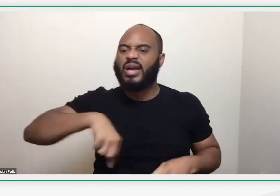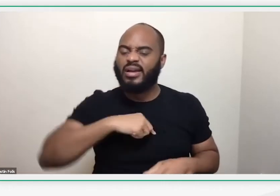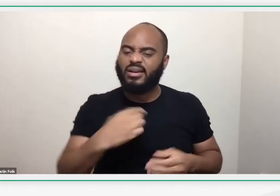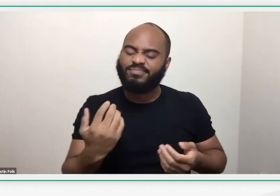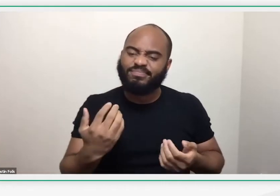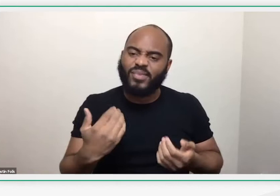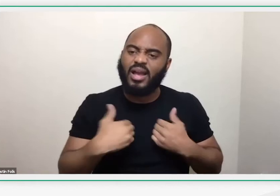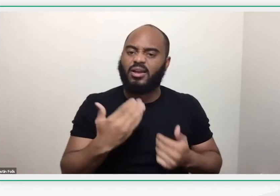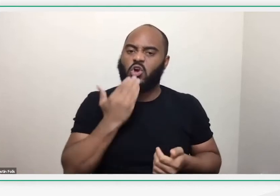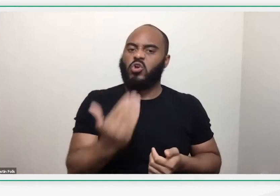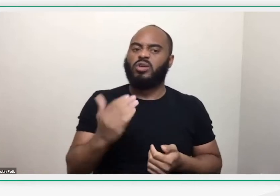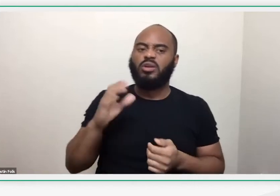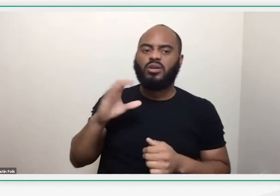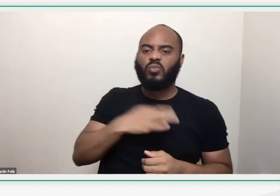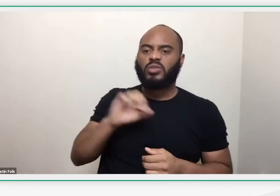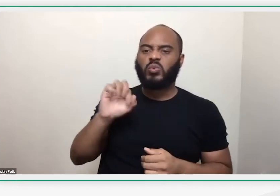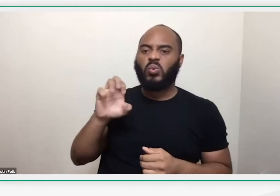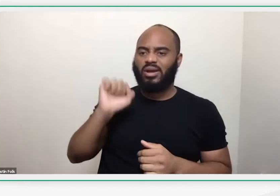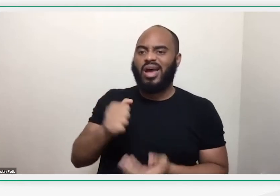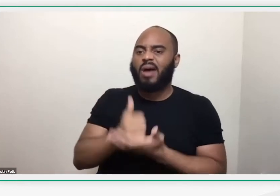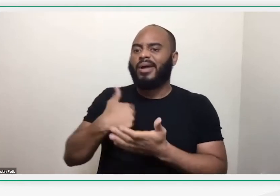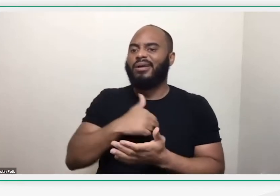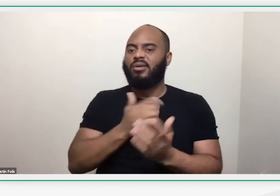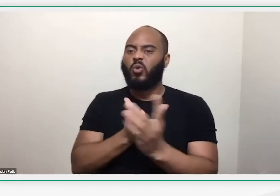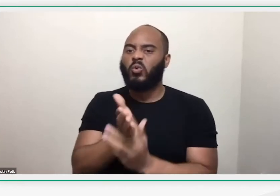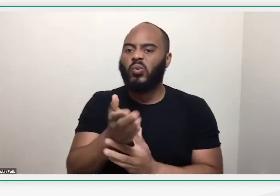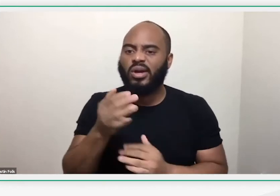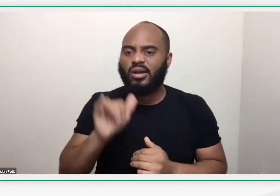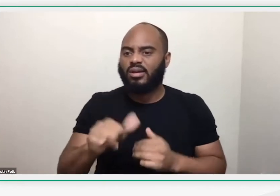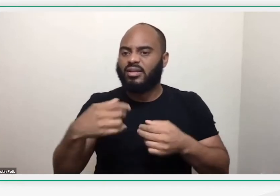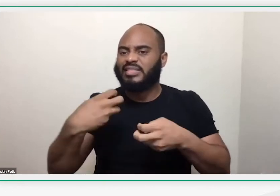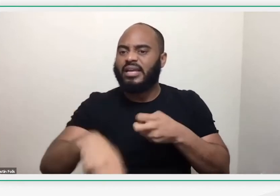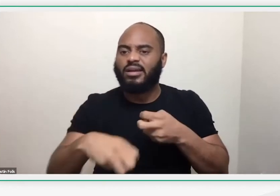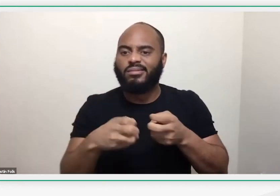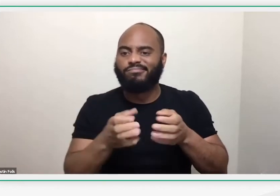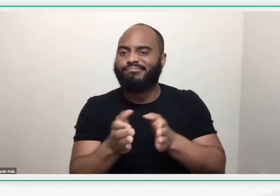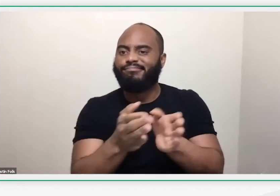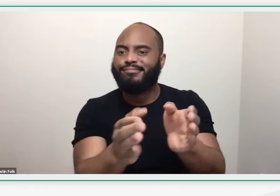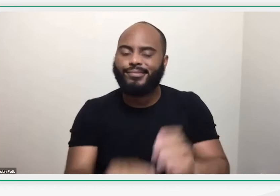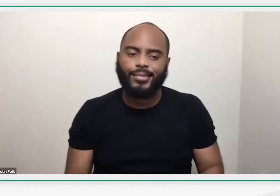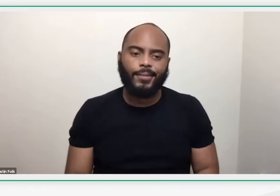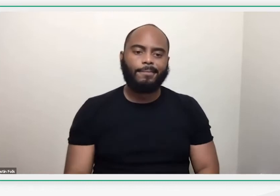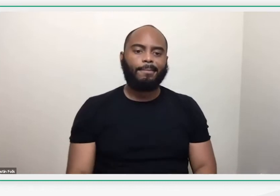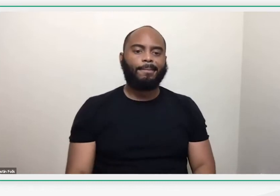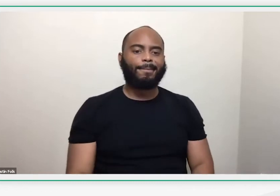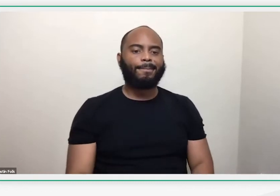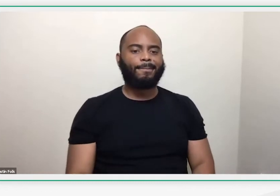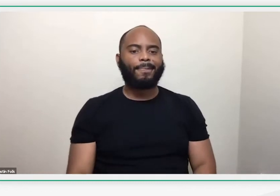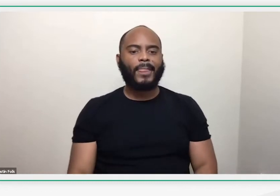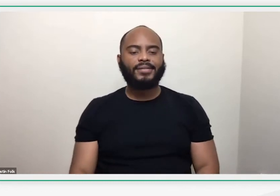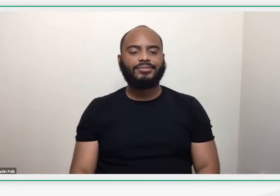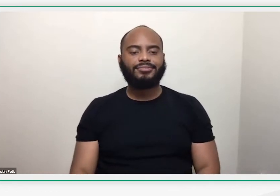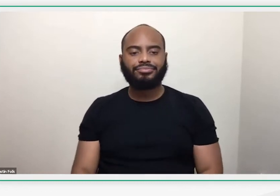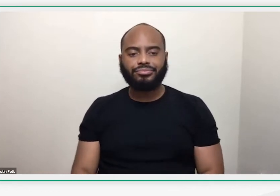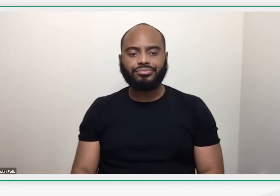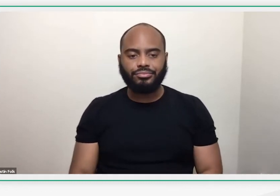where you're burdened like that and you need to find that money to borrow. So having a good credit score will help you weather those difficult